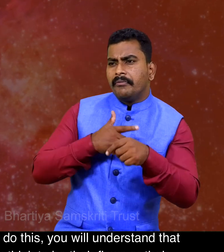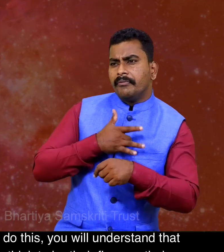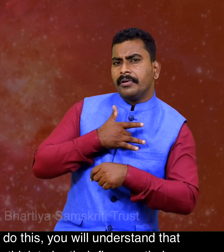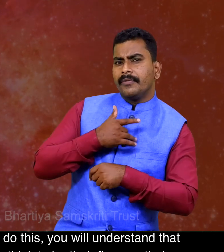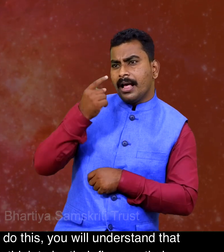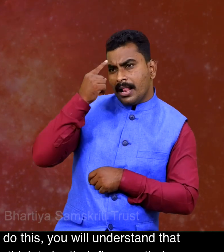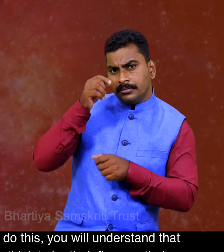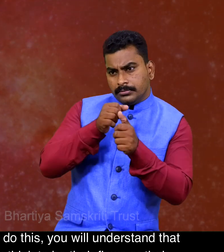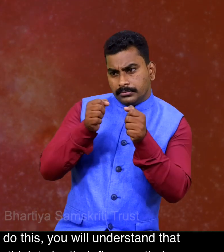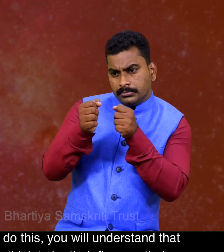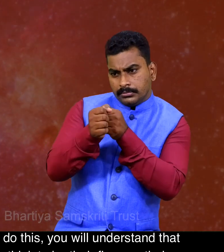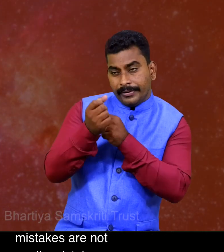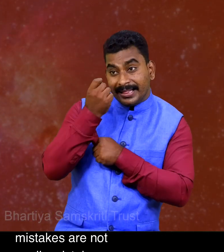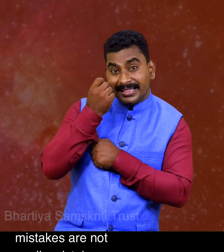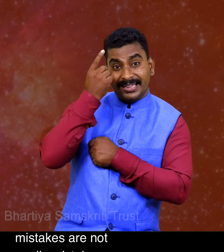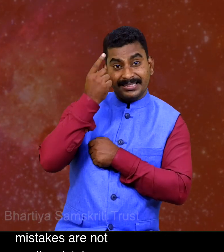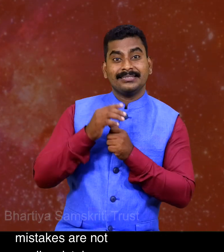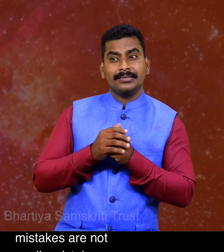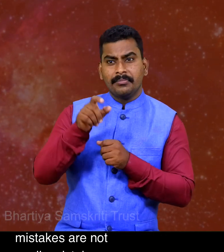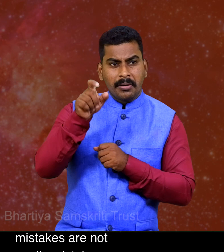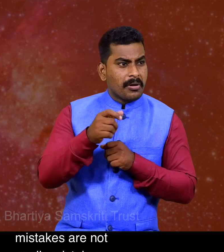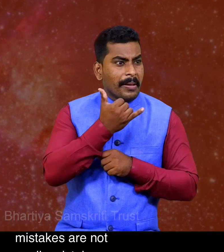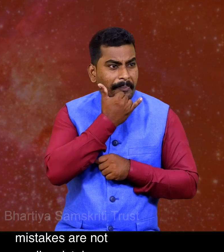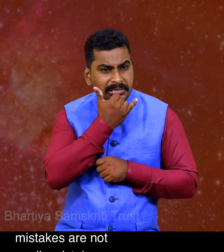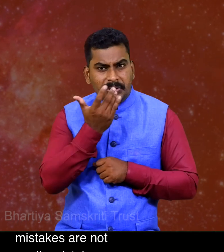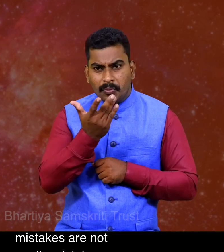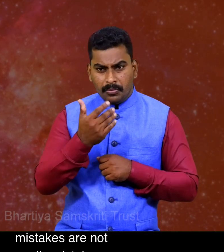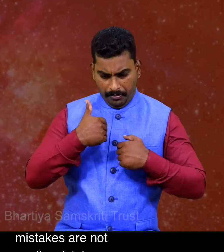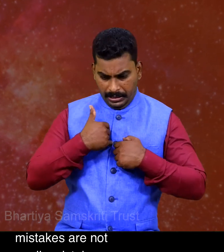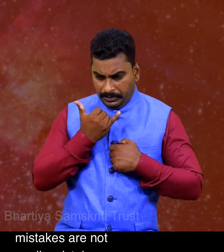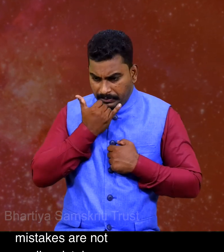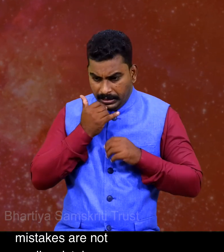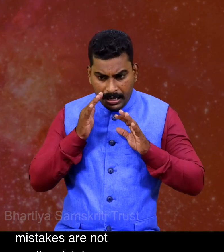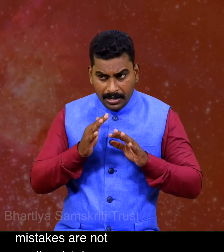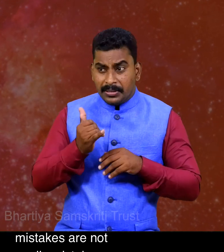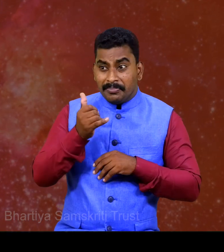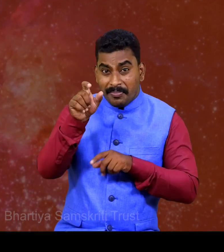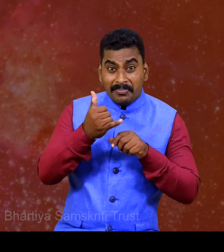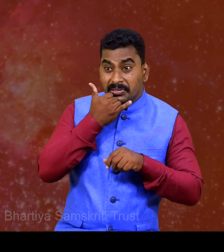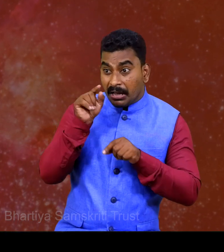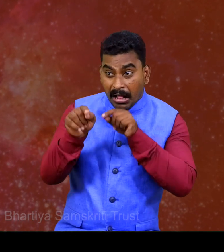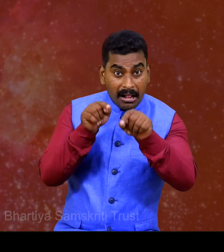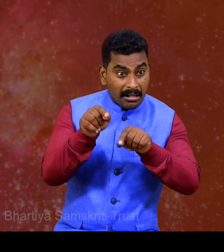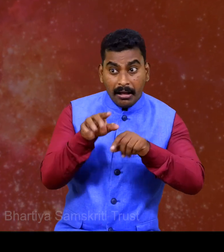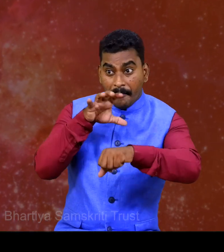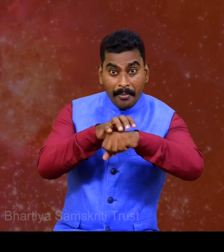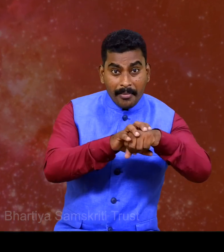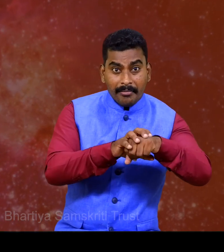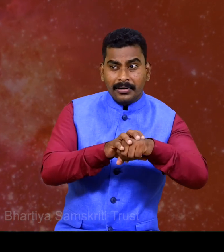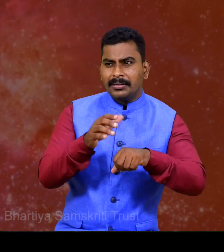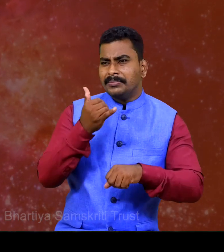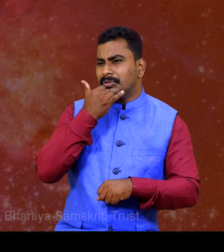be their flaws or their mistakes are not really mistakes.